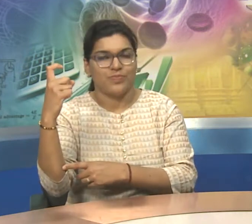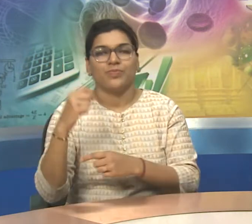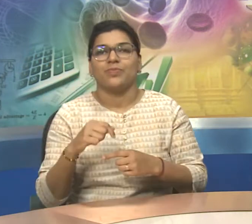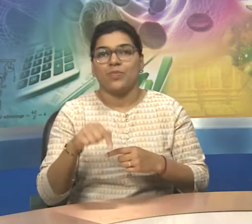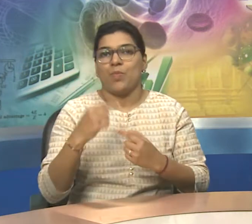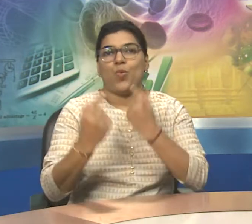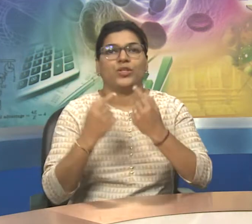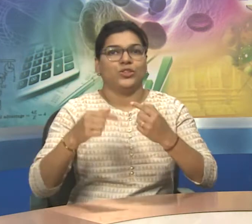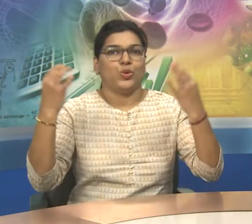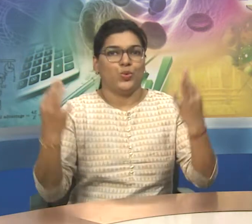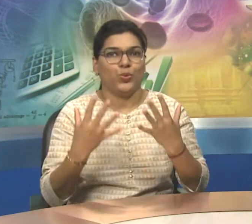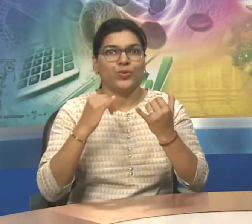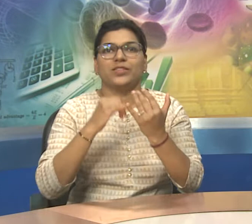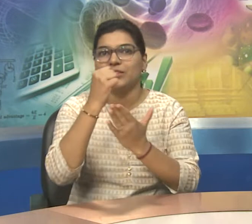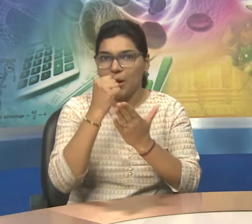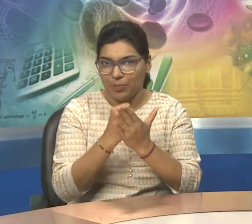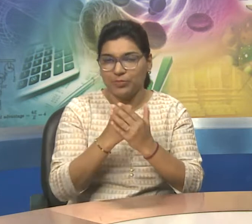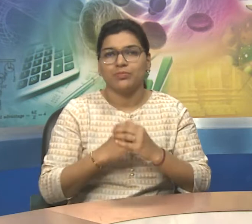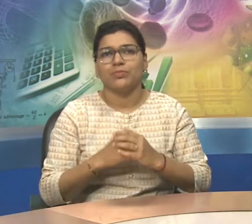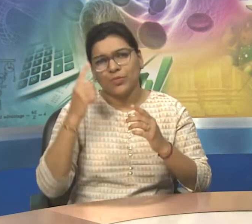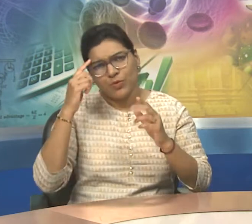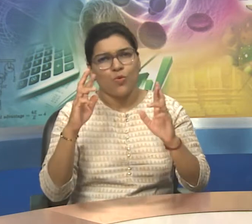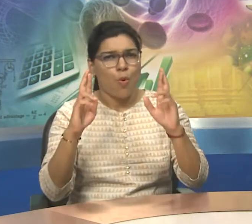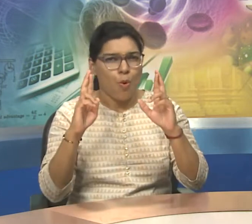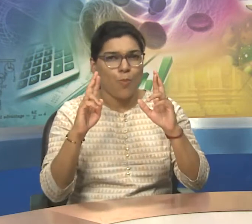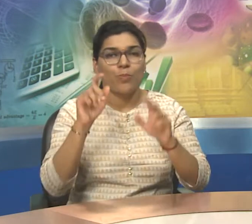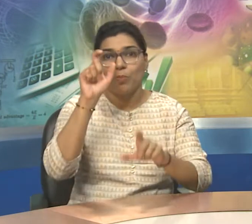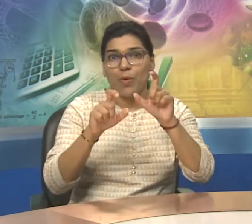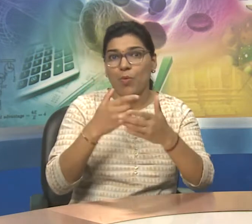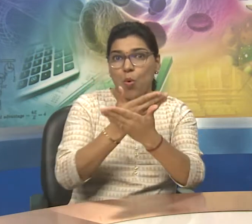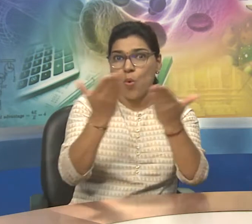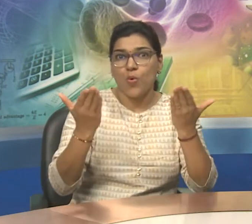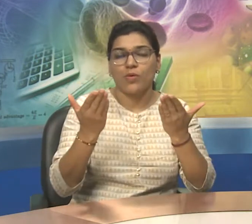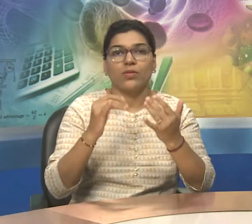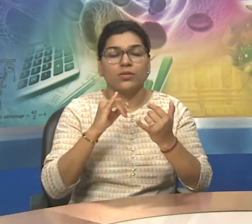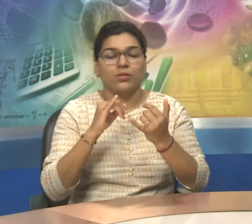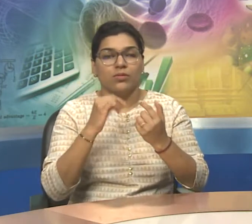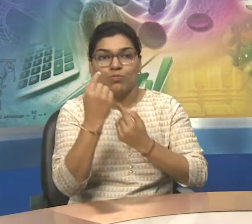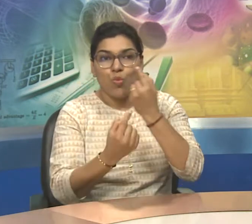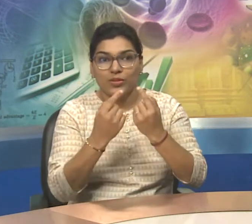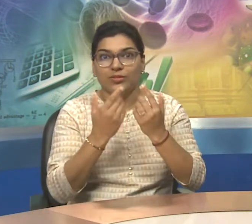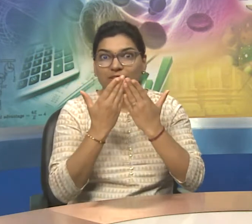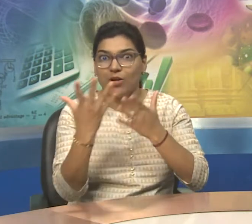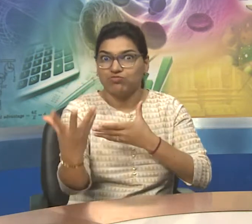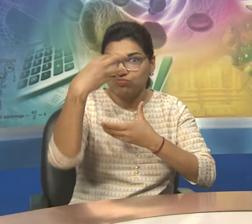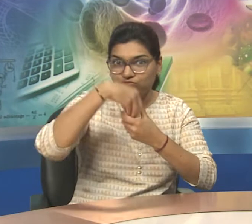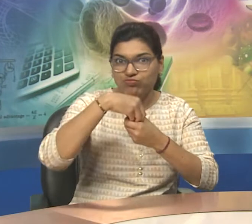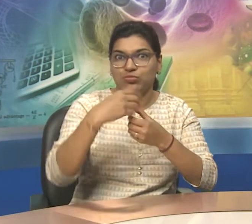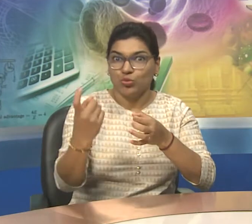P and science. It's for senior secondary level. The subject code of political